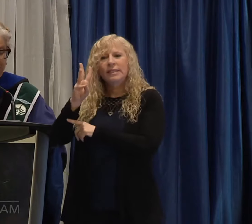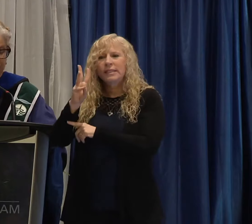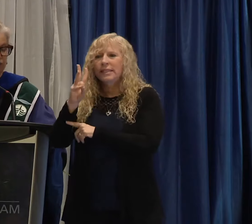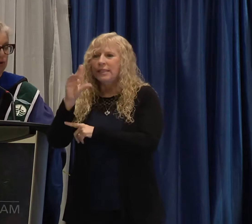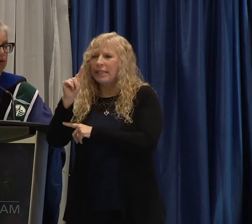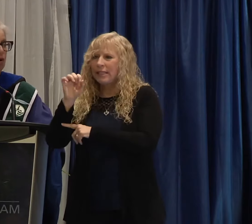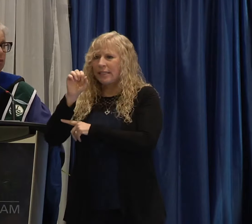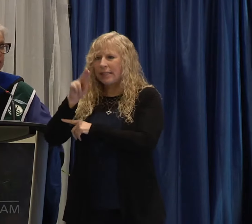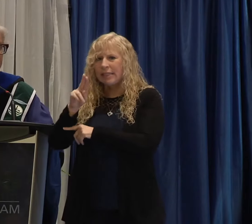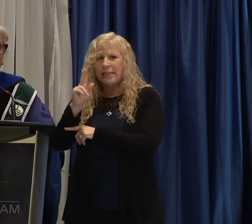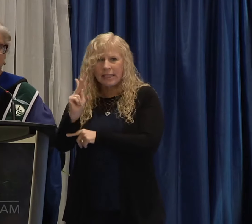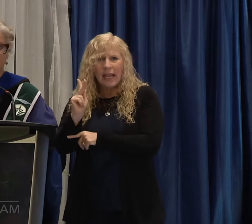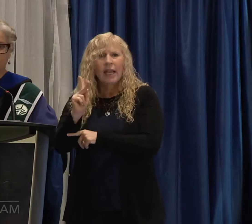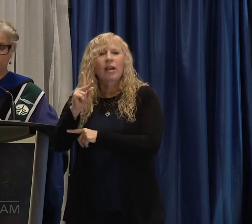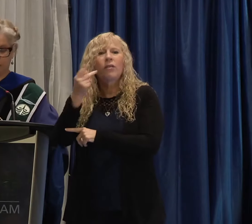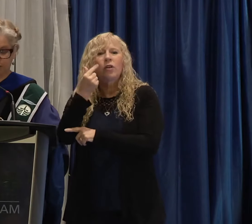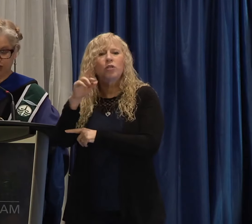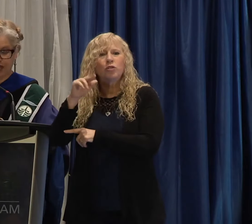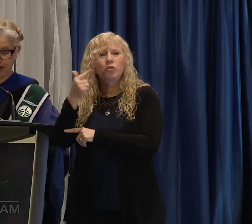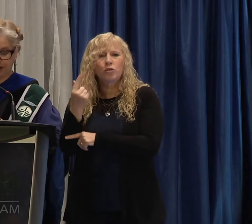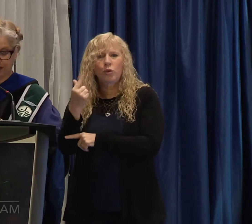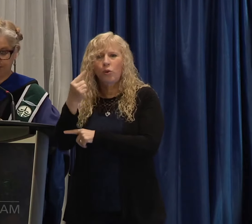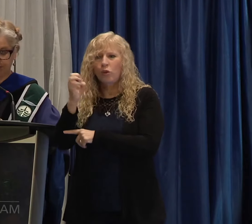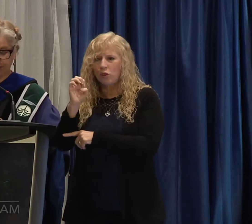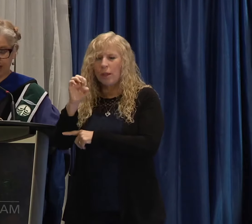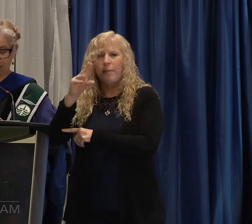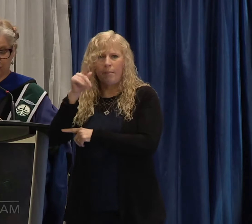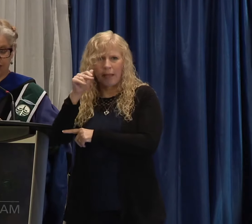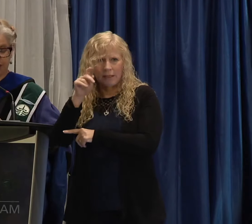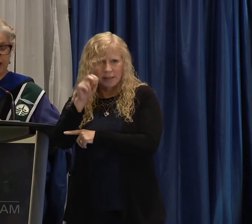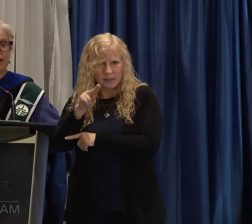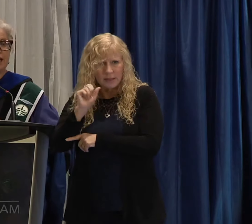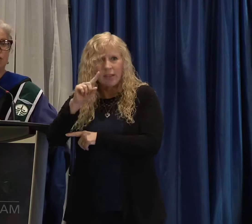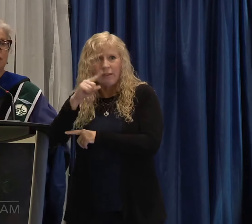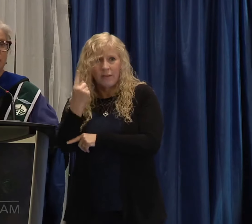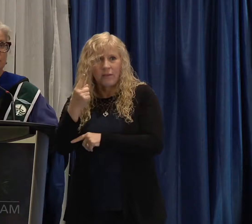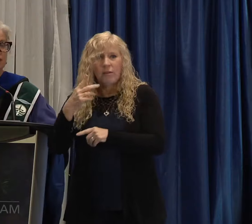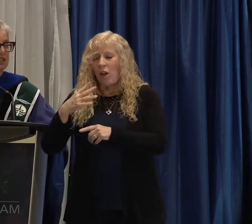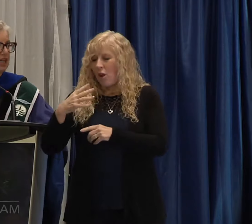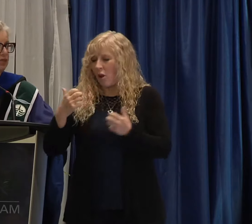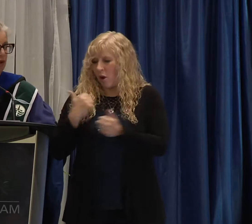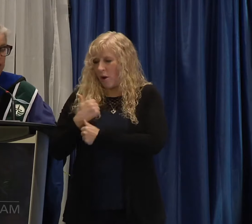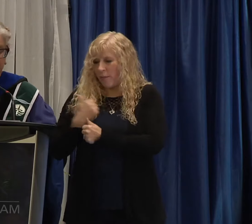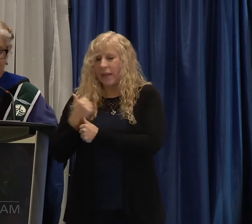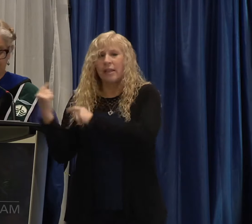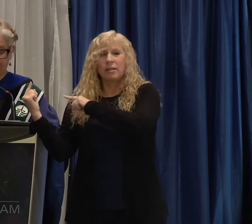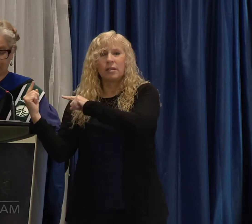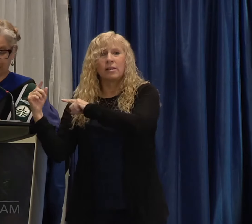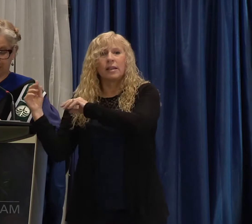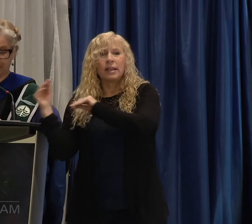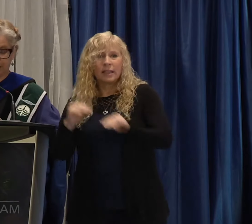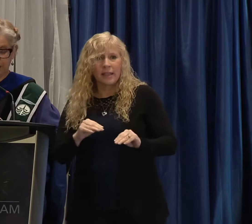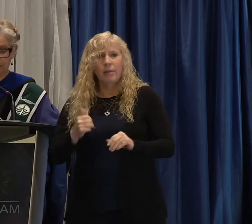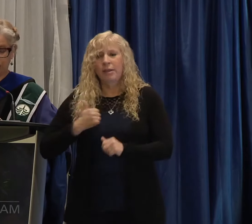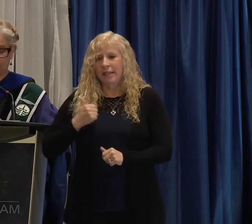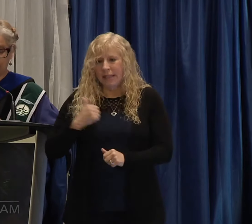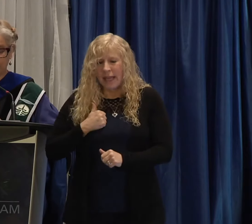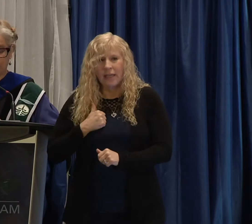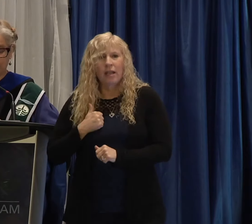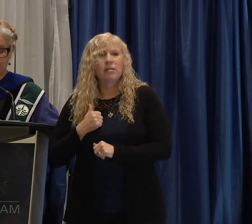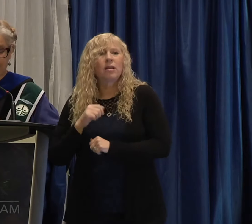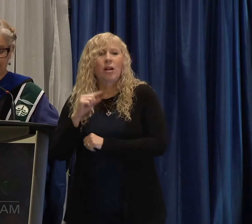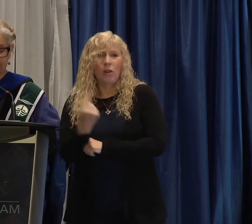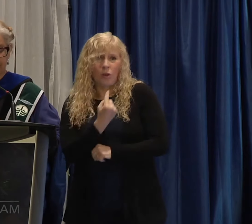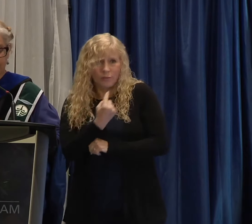George Patton's 3rd Army. He would come to Canada as an orphan and later become a successful manufacturer. In